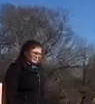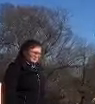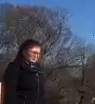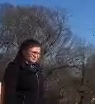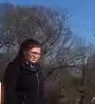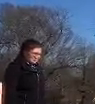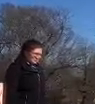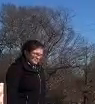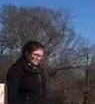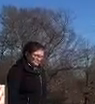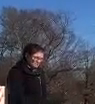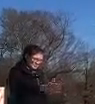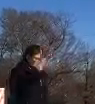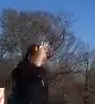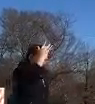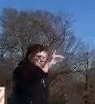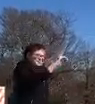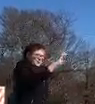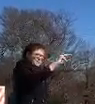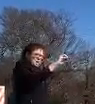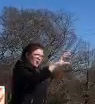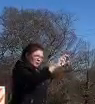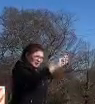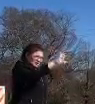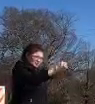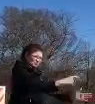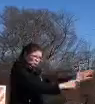Because democracy takes courage.